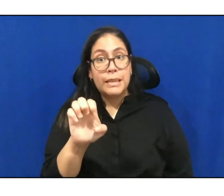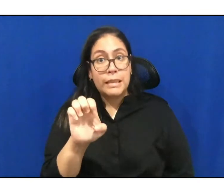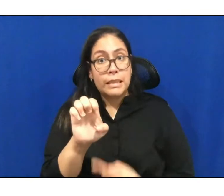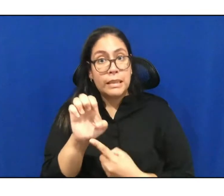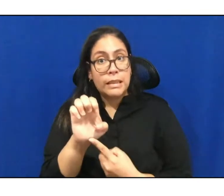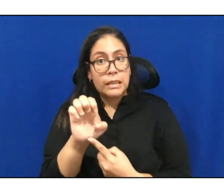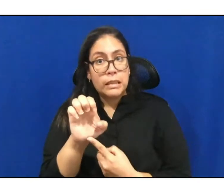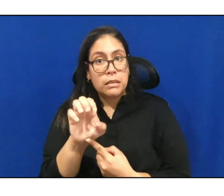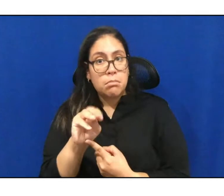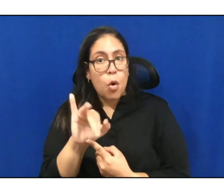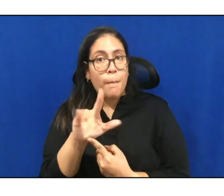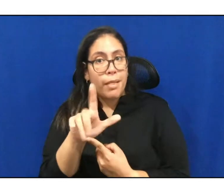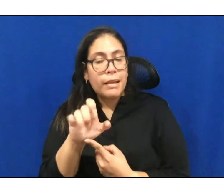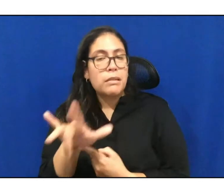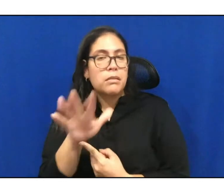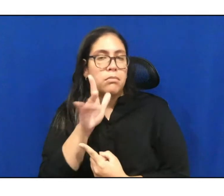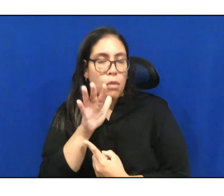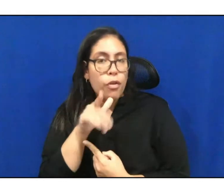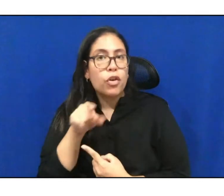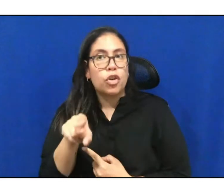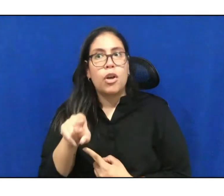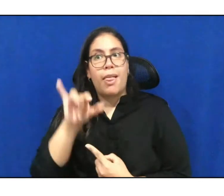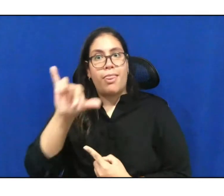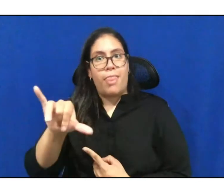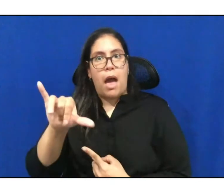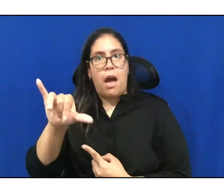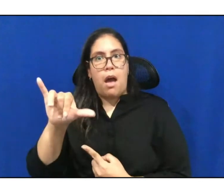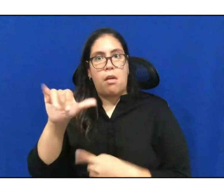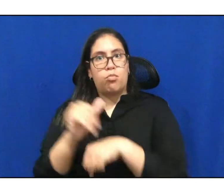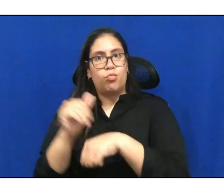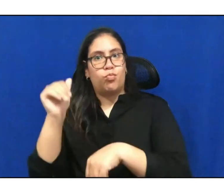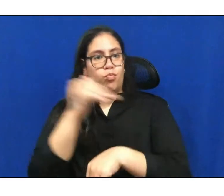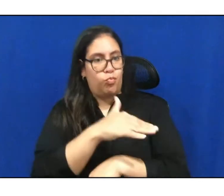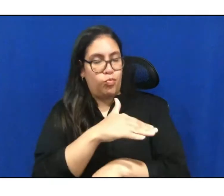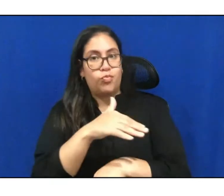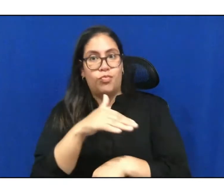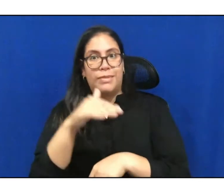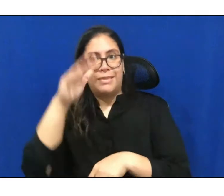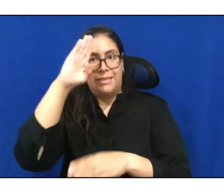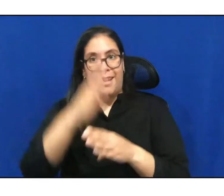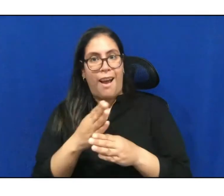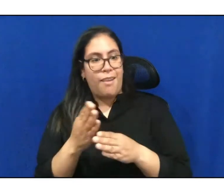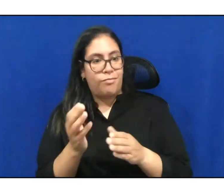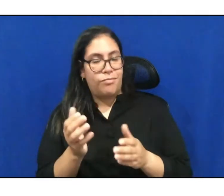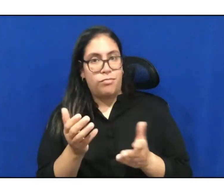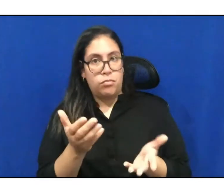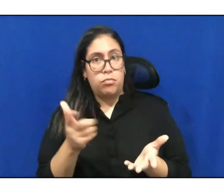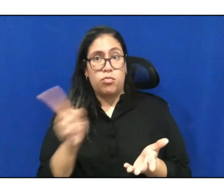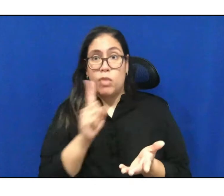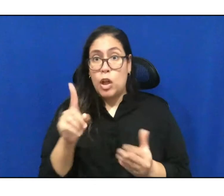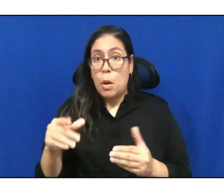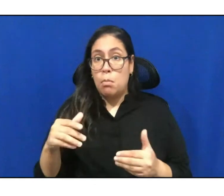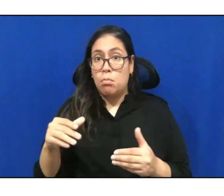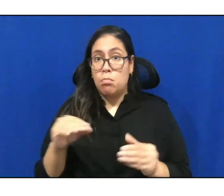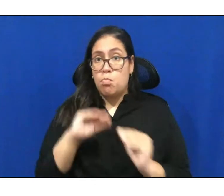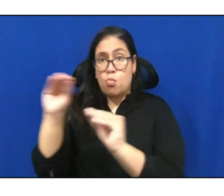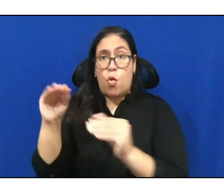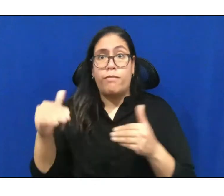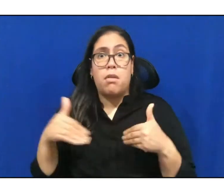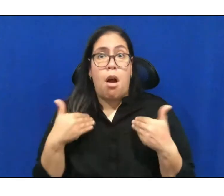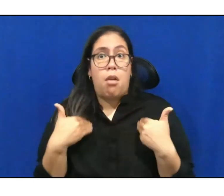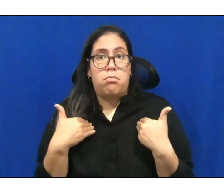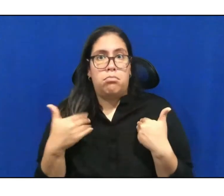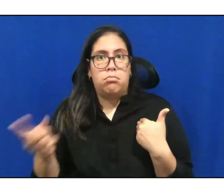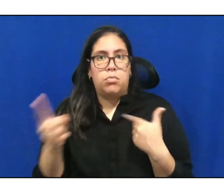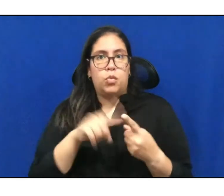Mobley, that migration, she moved when she was quite young to Chicago. Her